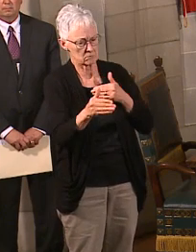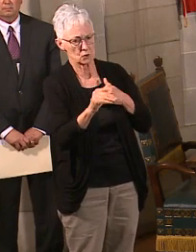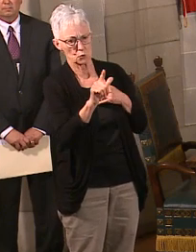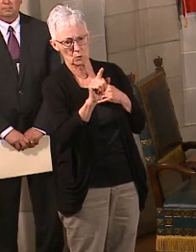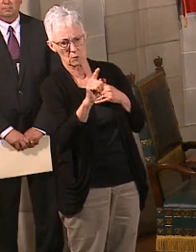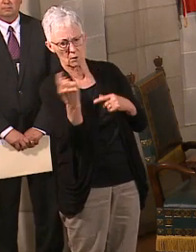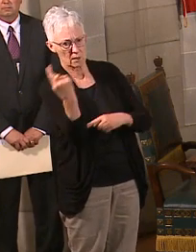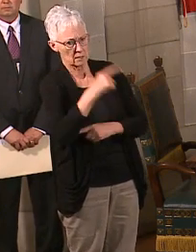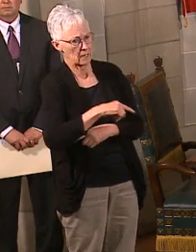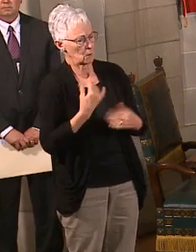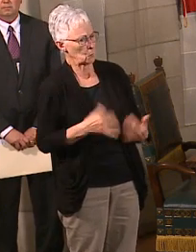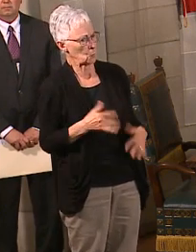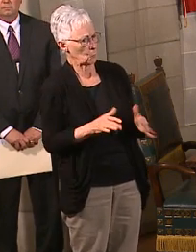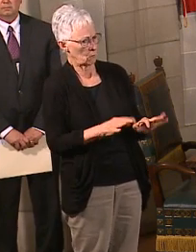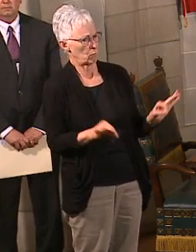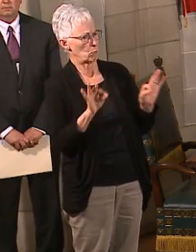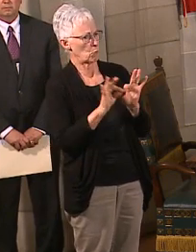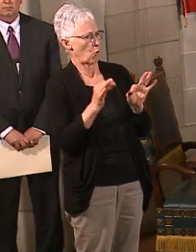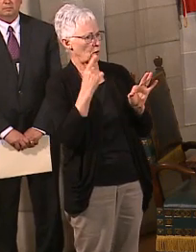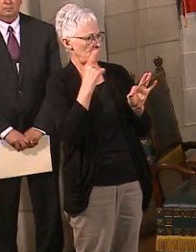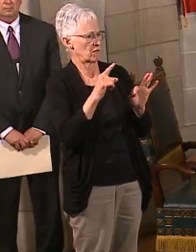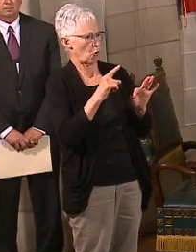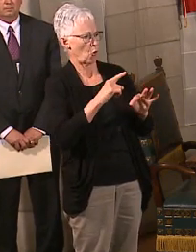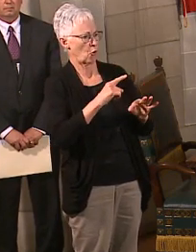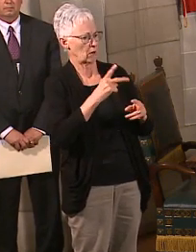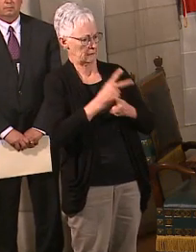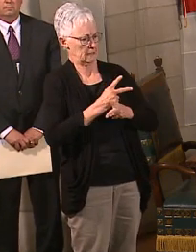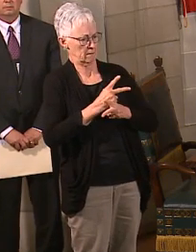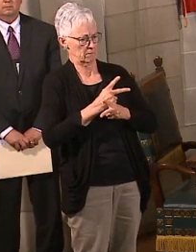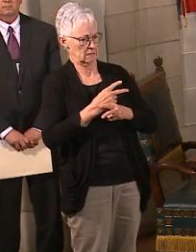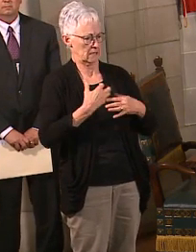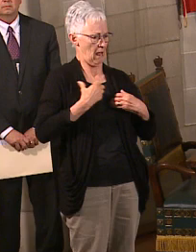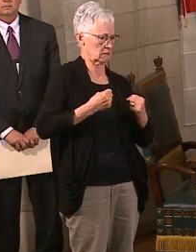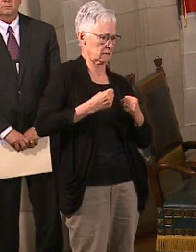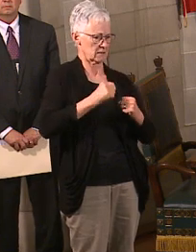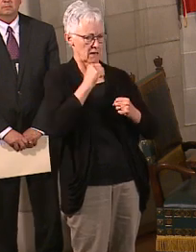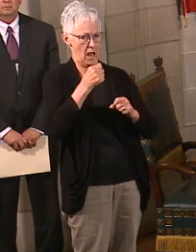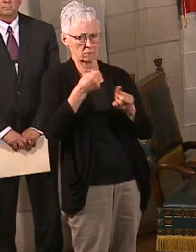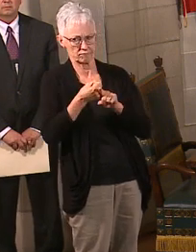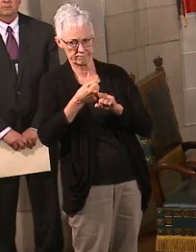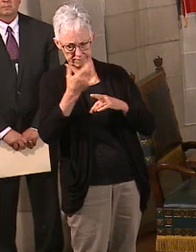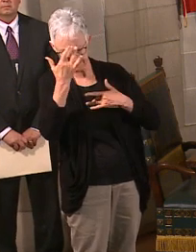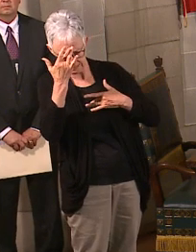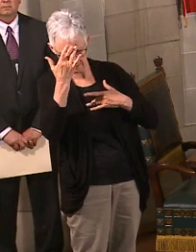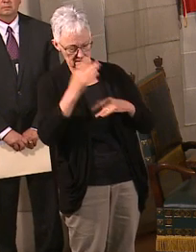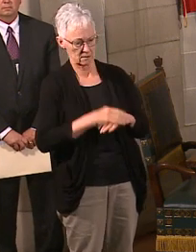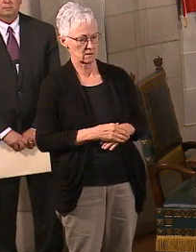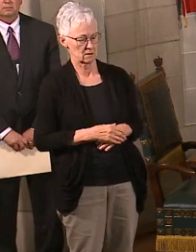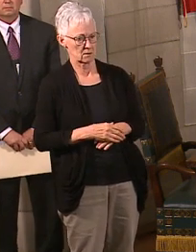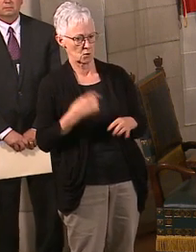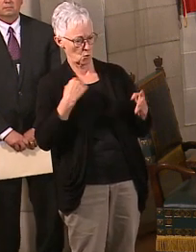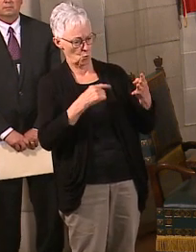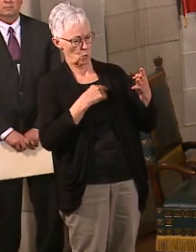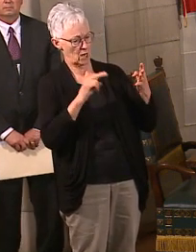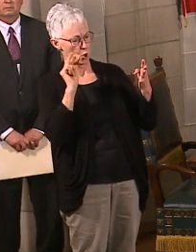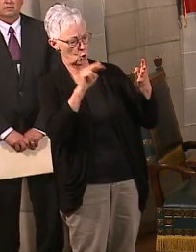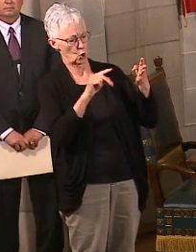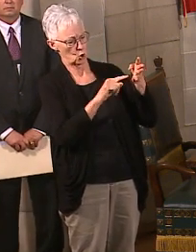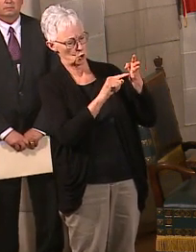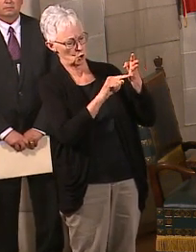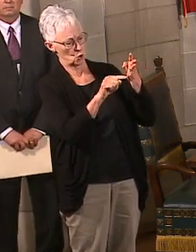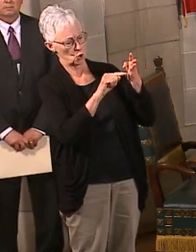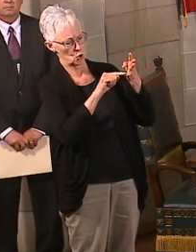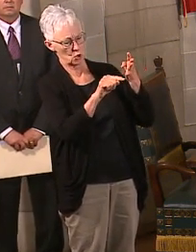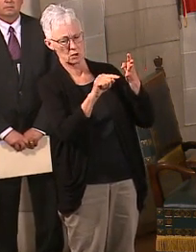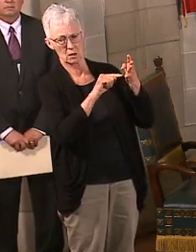days. If we're looking that the end of April is going to be a peak for coronavirus, why shouldn't we just go ahead and push